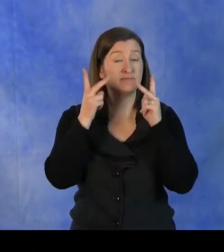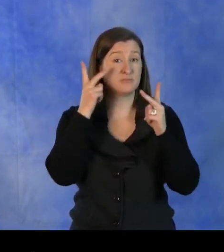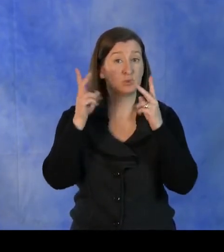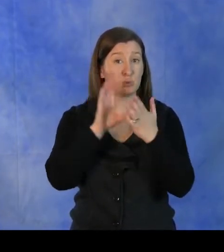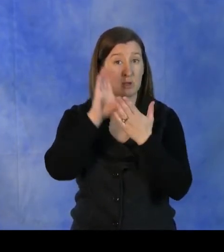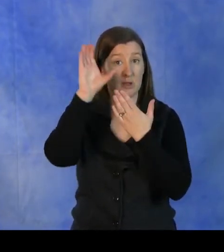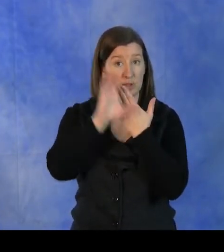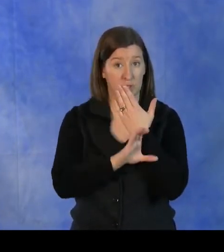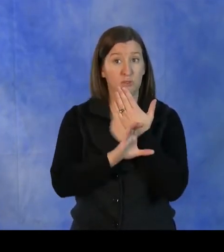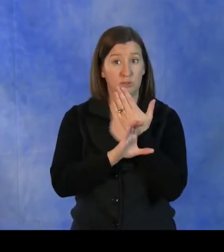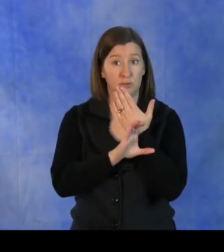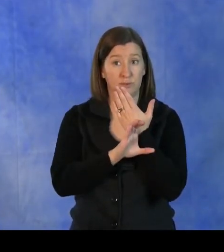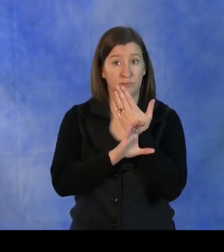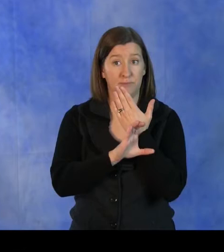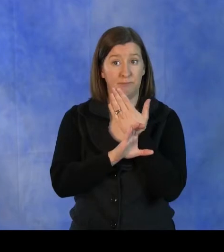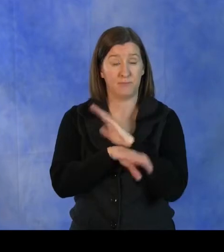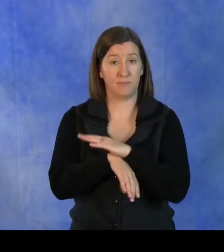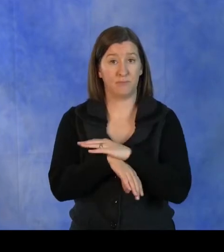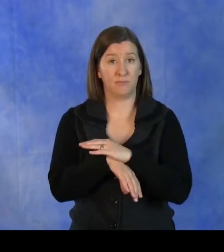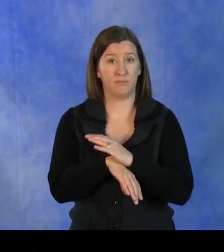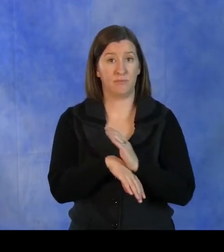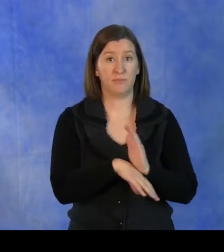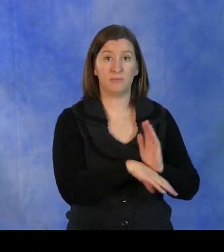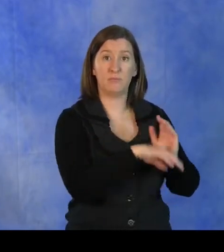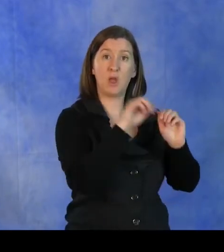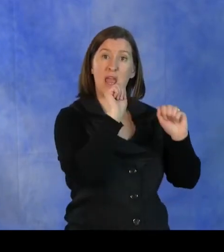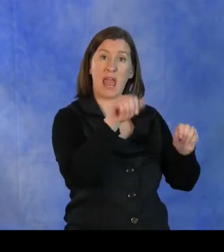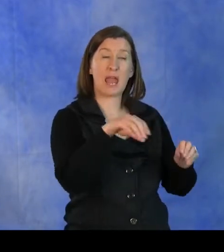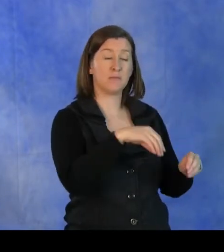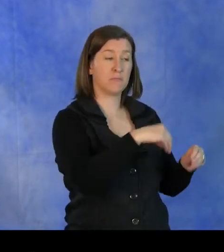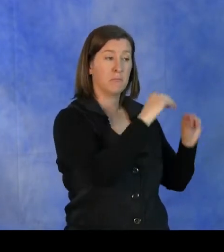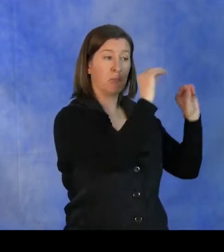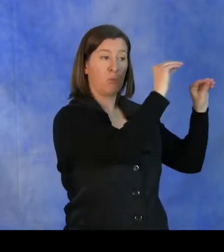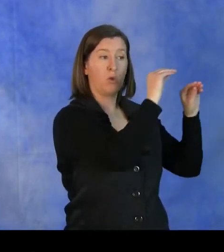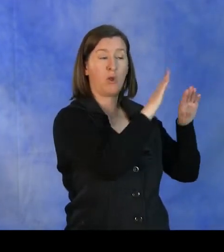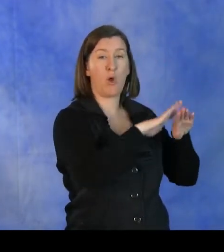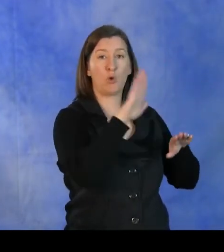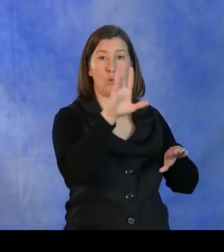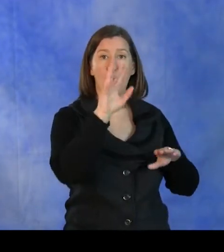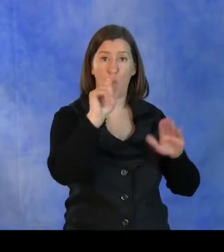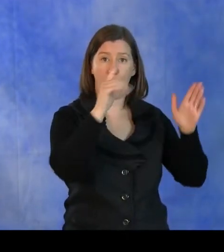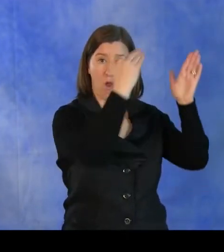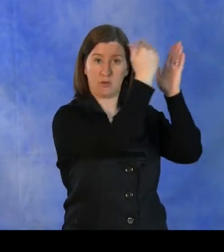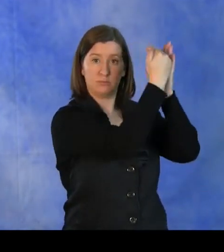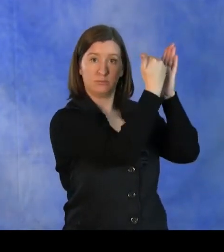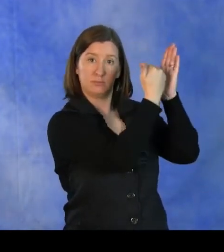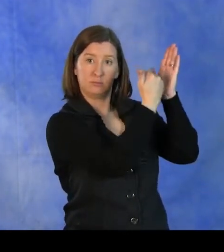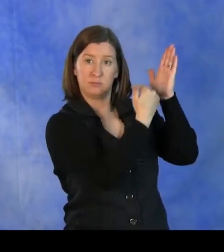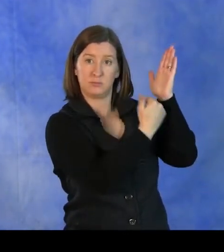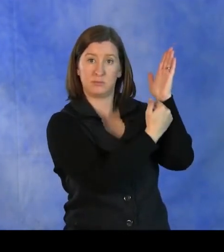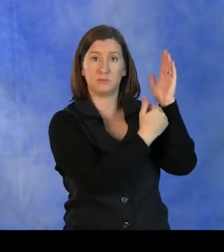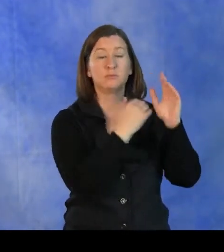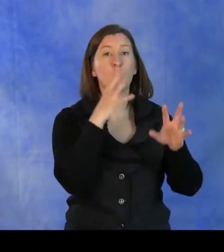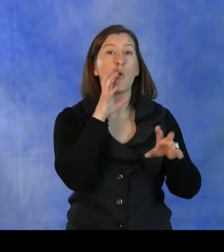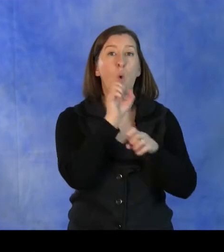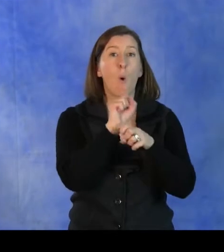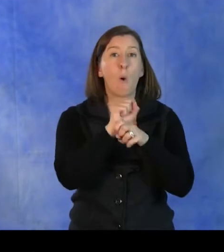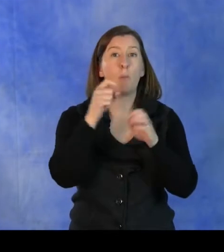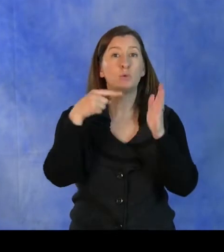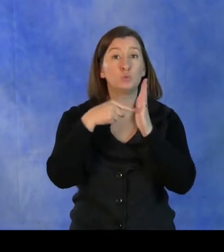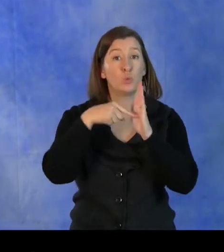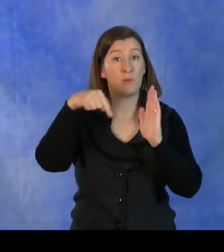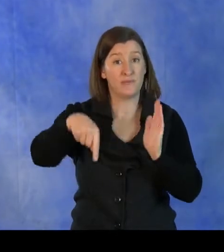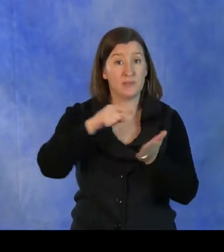In your classroom, if you use a visual calendar, you can put on your